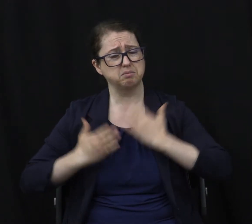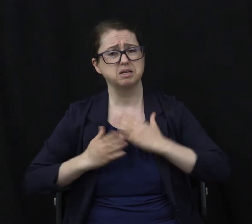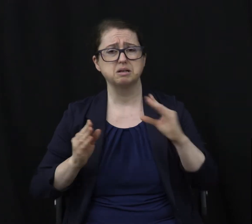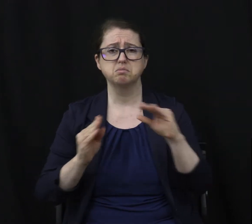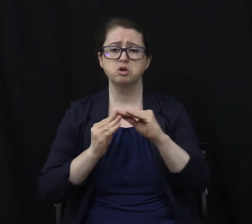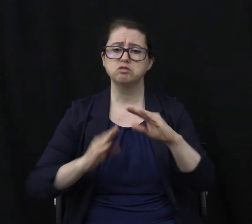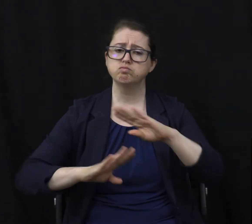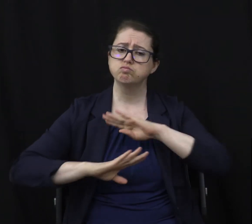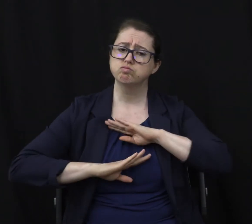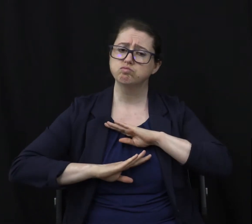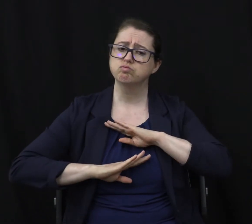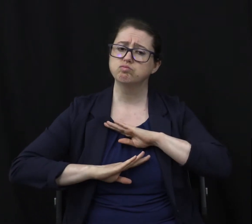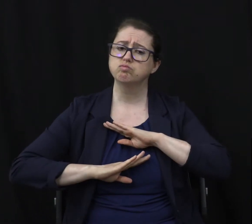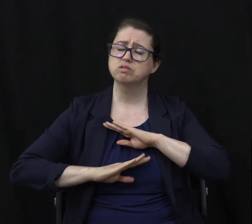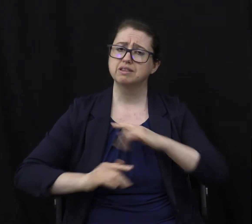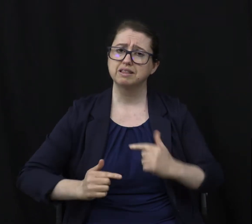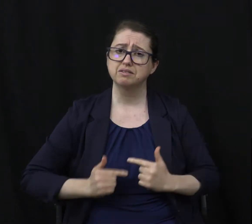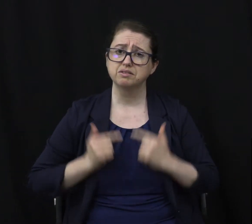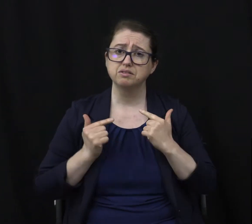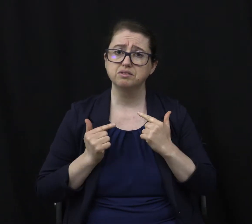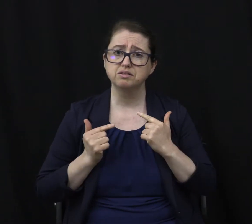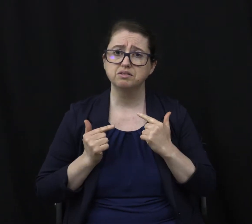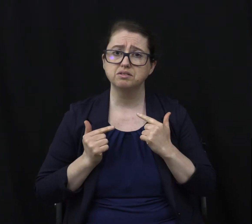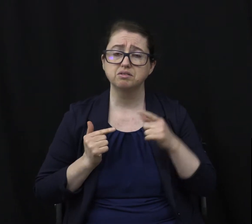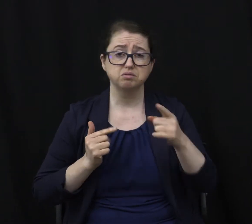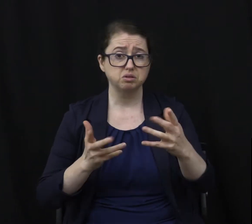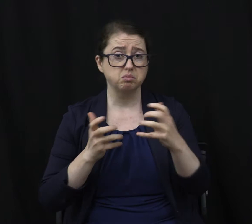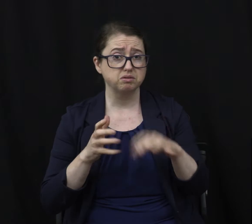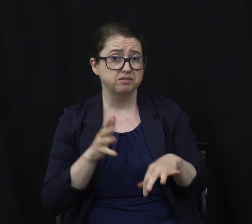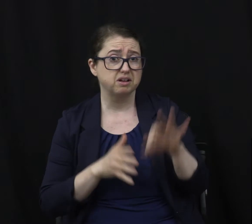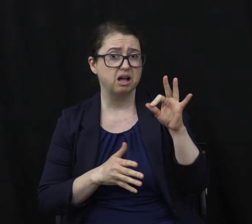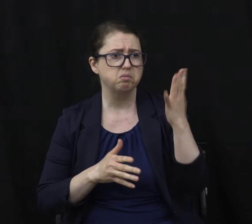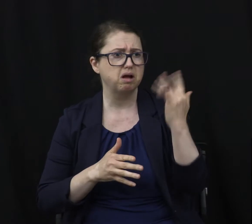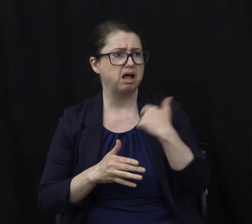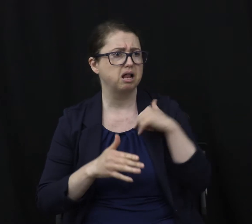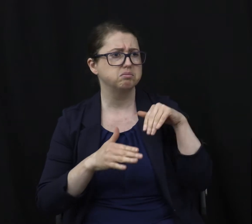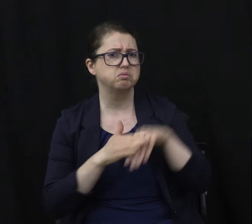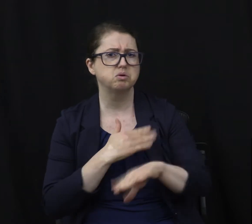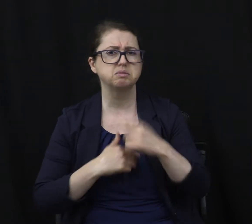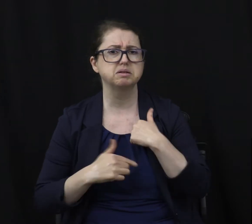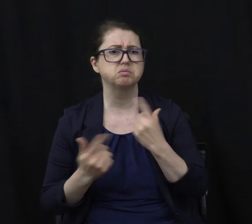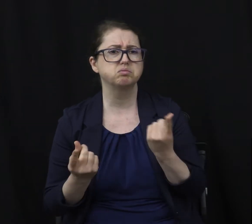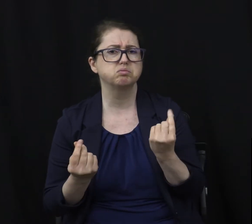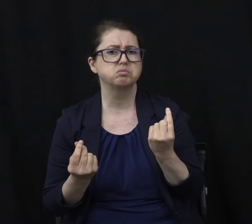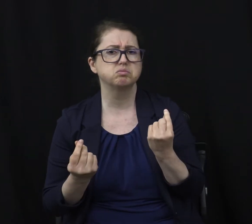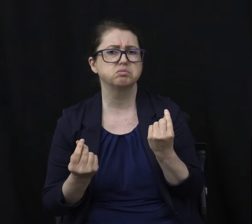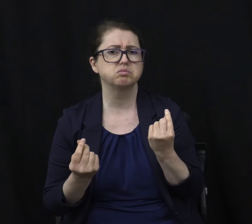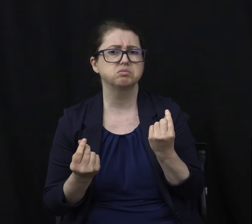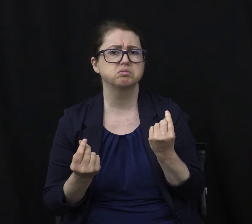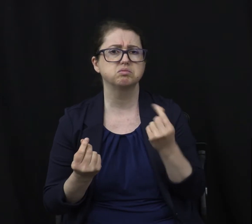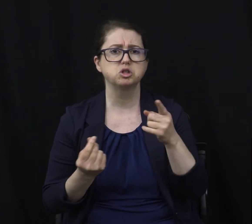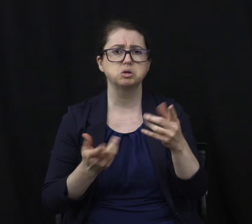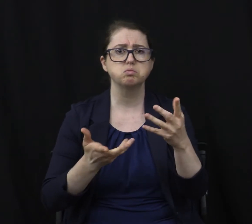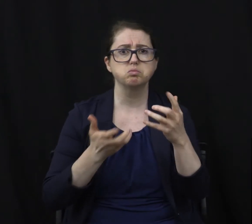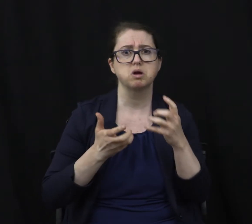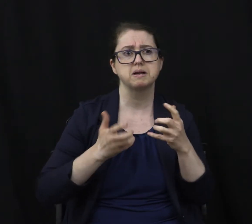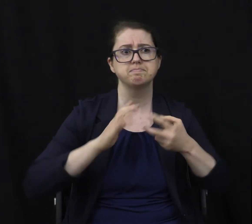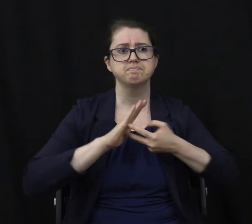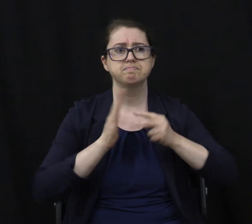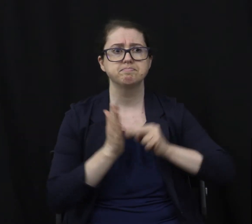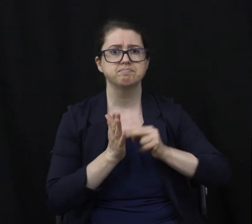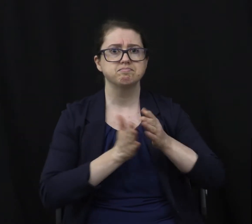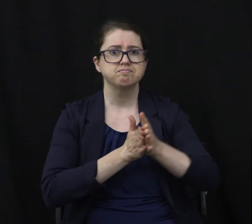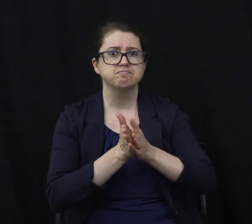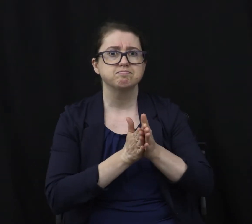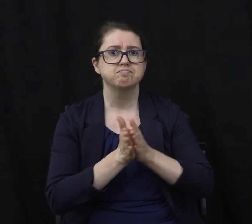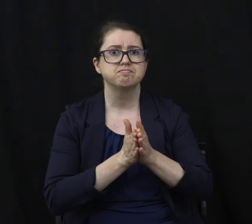were born to do? Would you like to learn how to live with intentionality and purpose? Would you like to